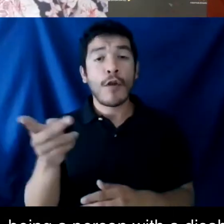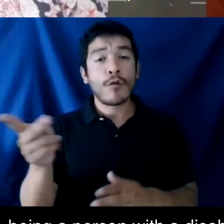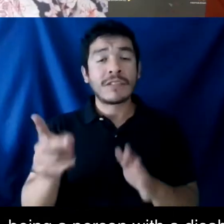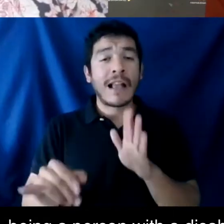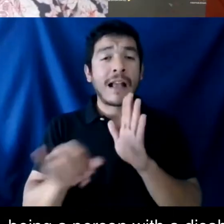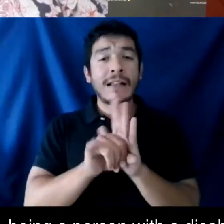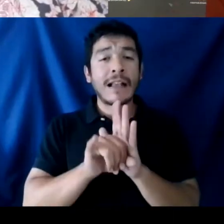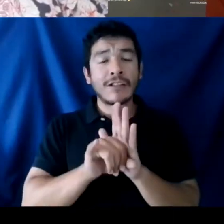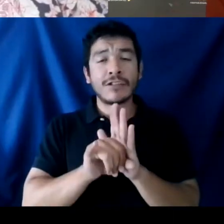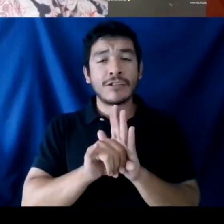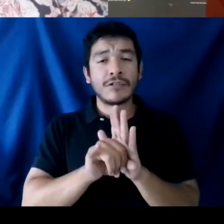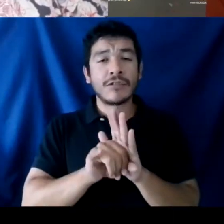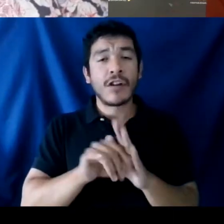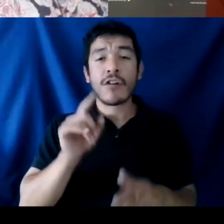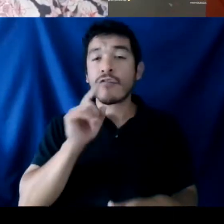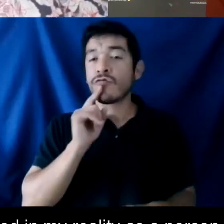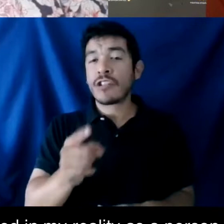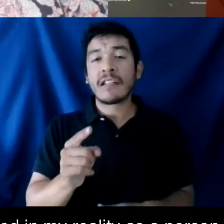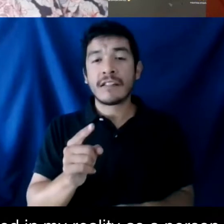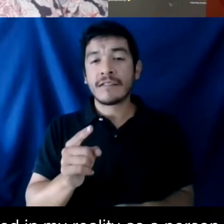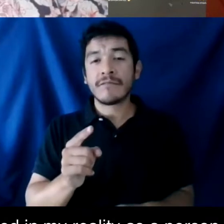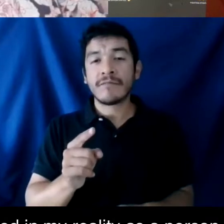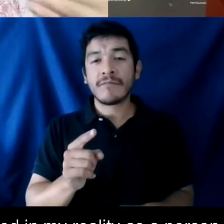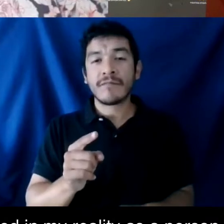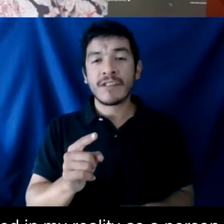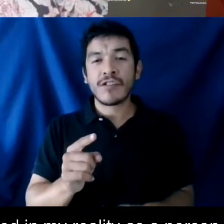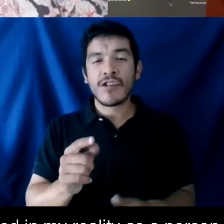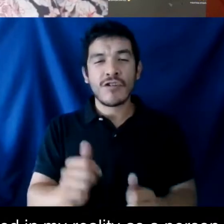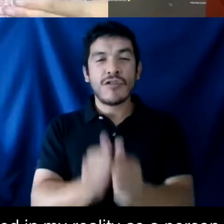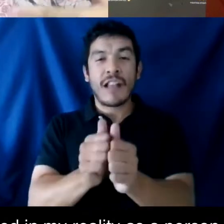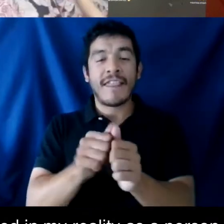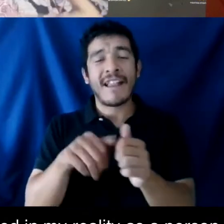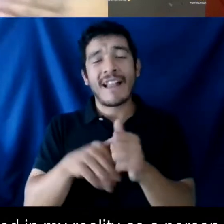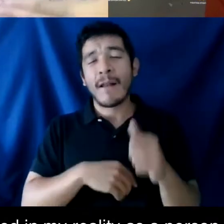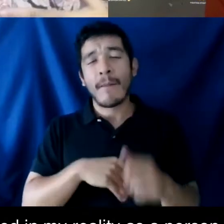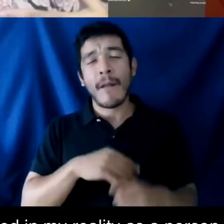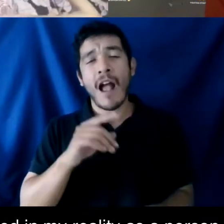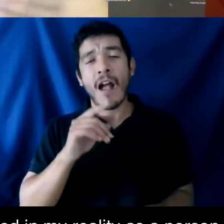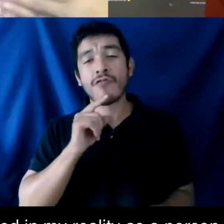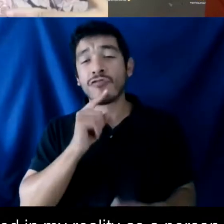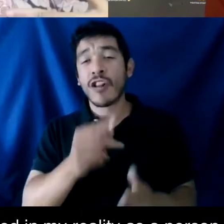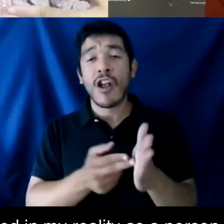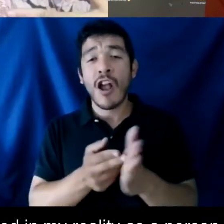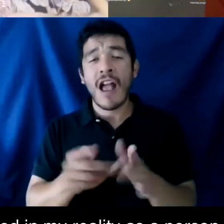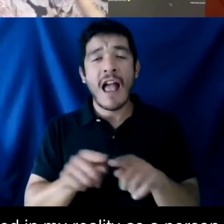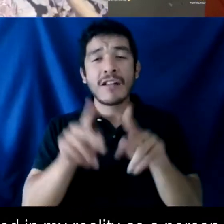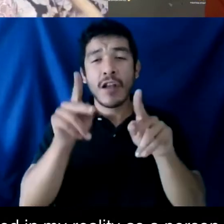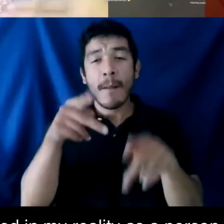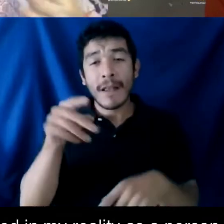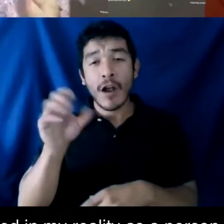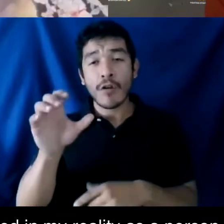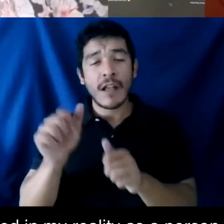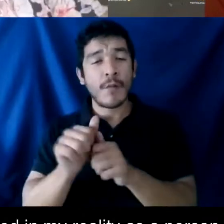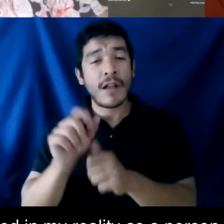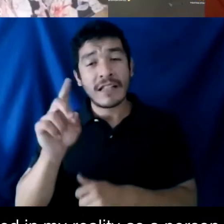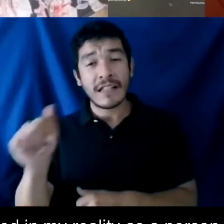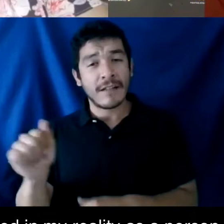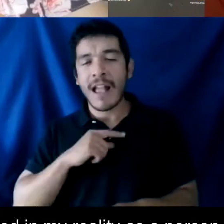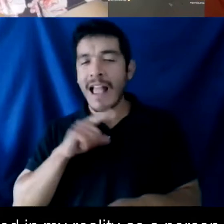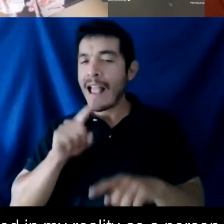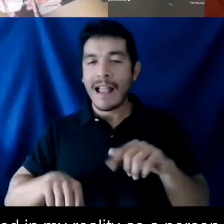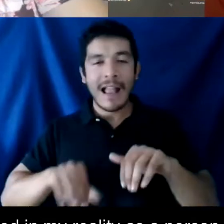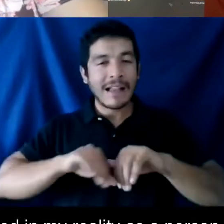um, are intertwined in my reality as a person of color with a disability. I can't